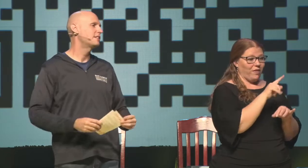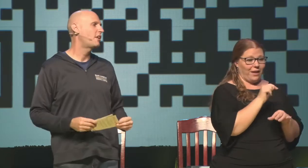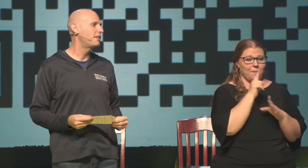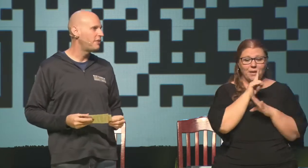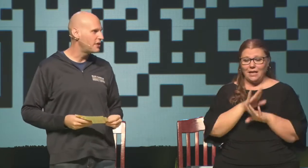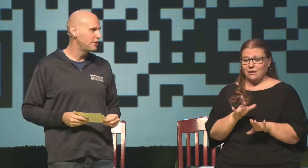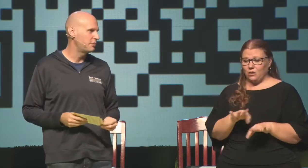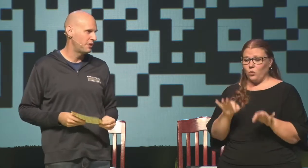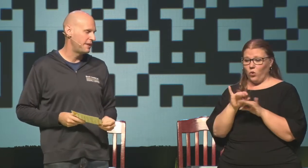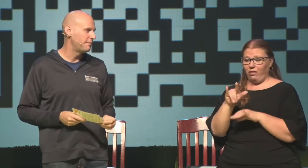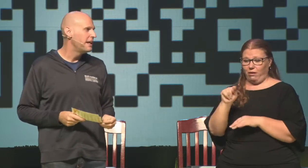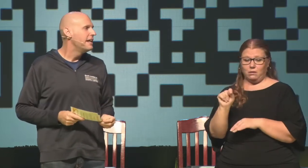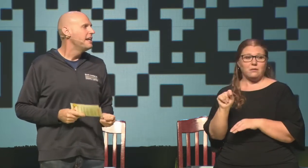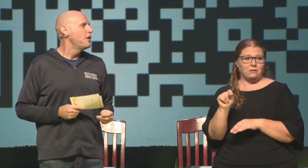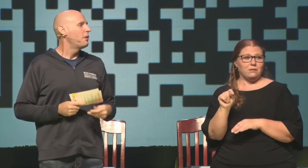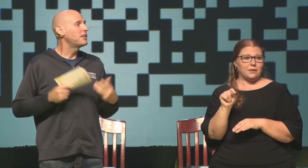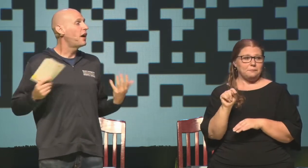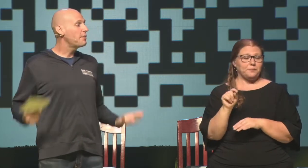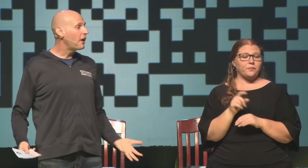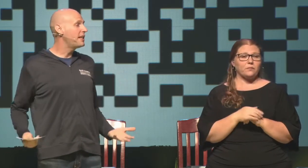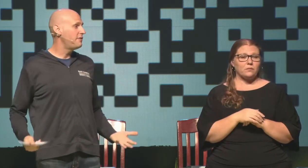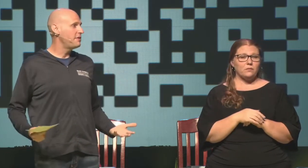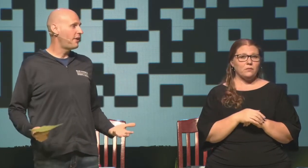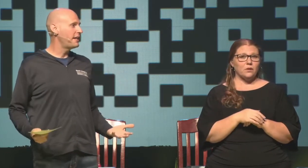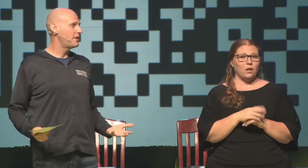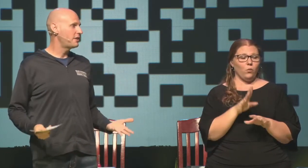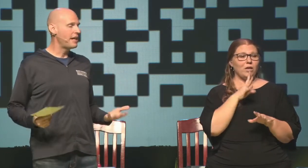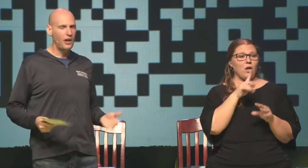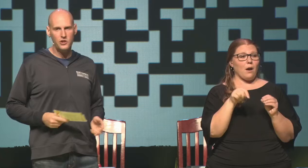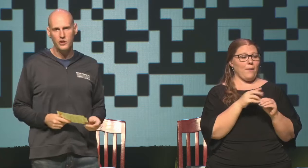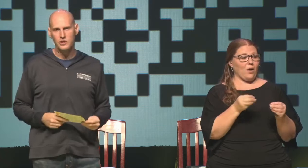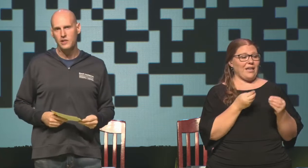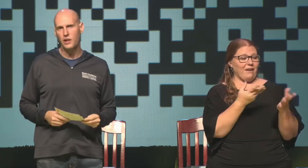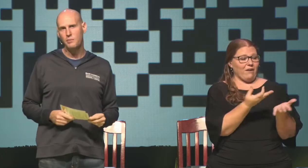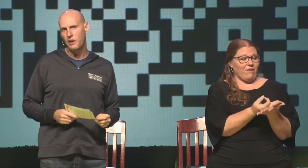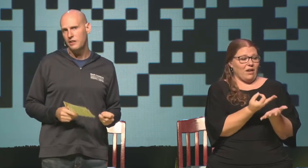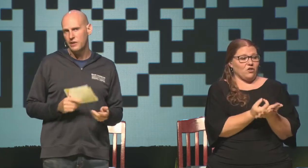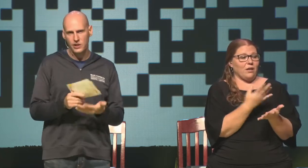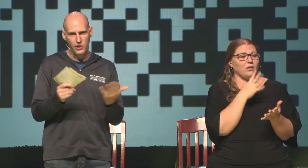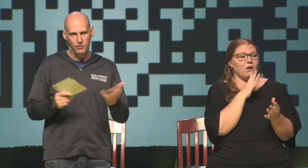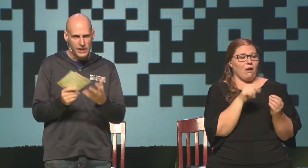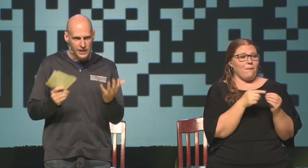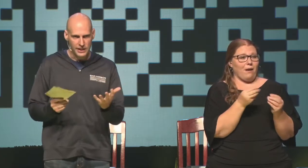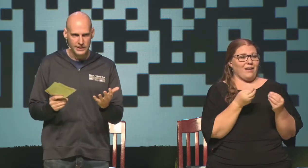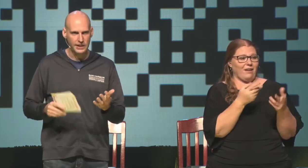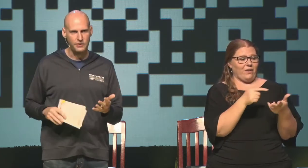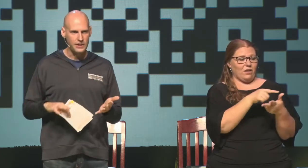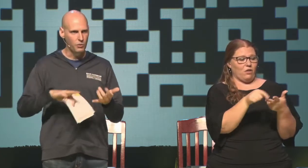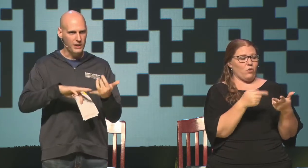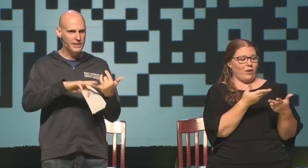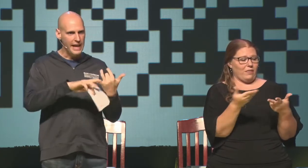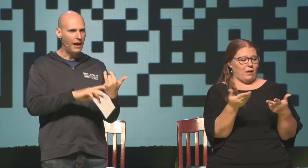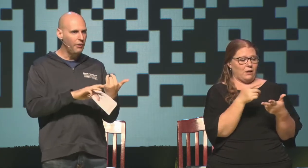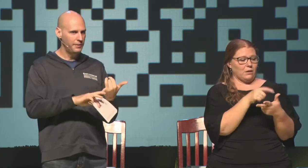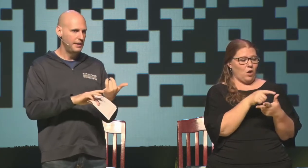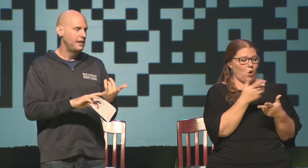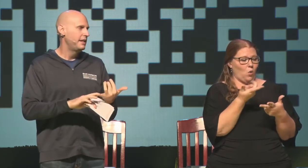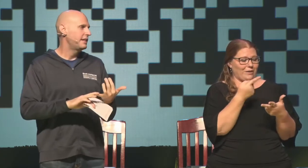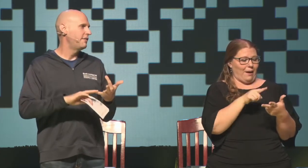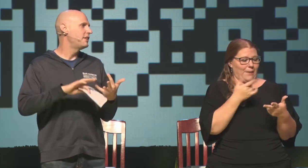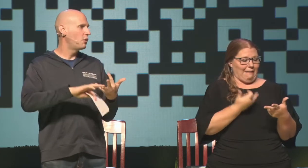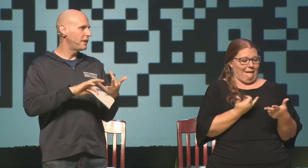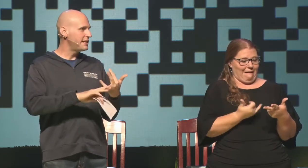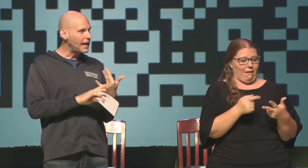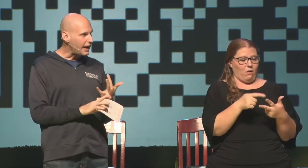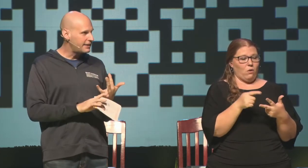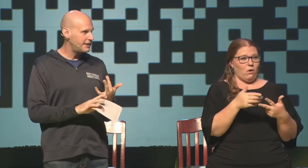emphasis is called adventure is worth it. When I talk about giving financially at our church, I talk about giving to three things: giving to what's now,